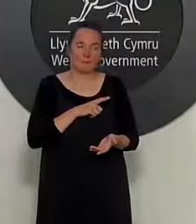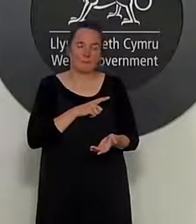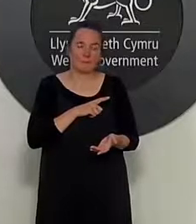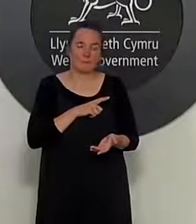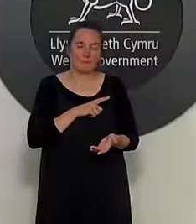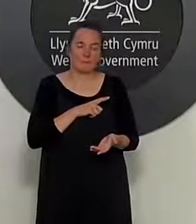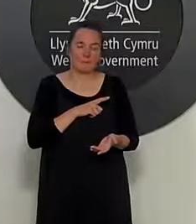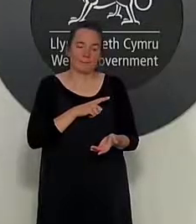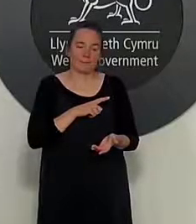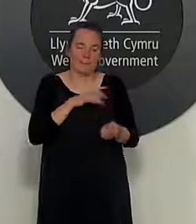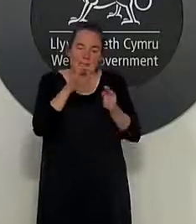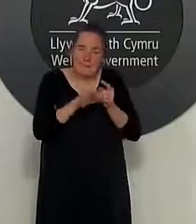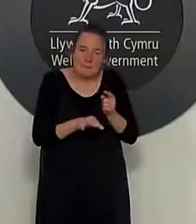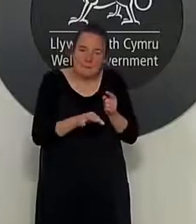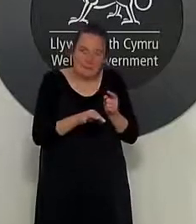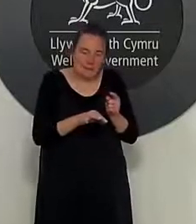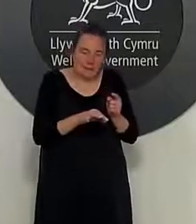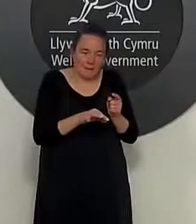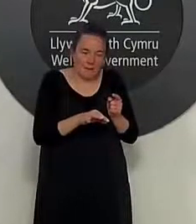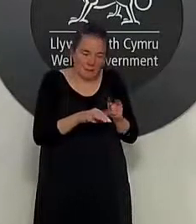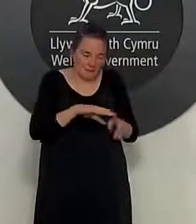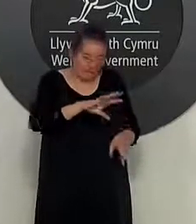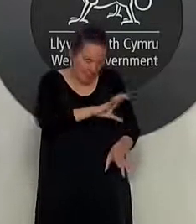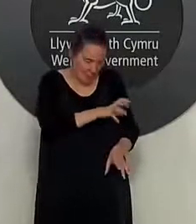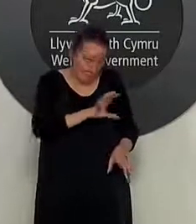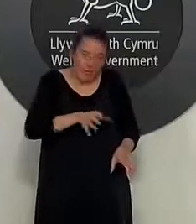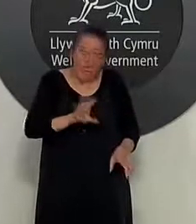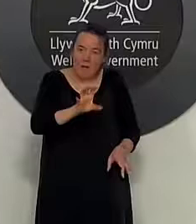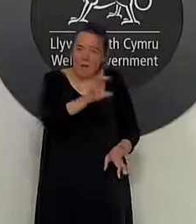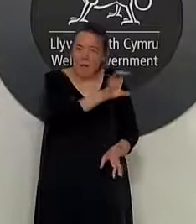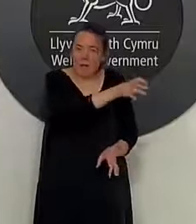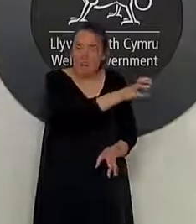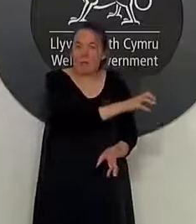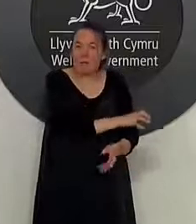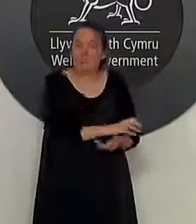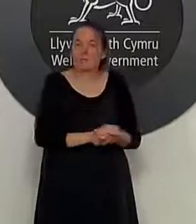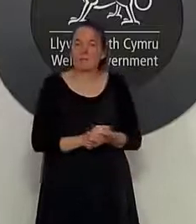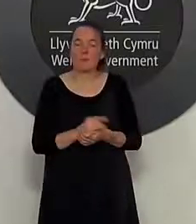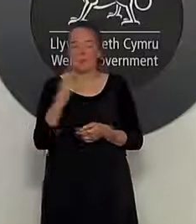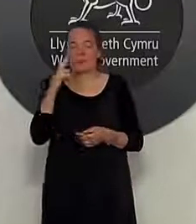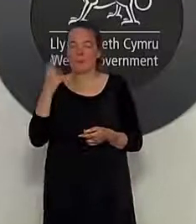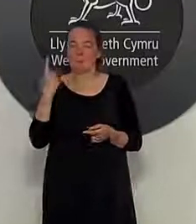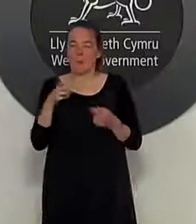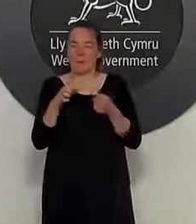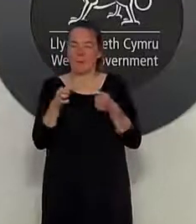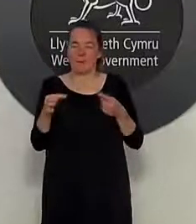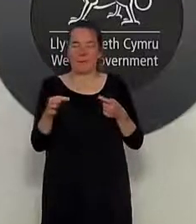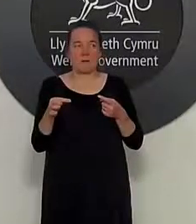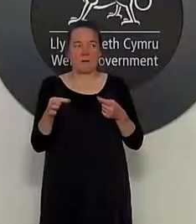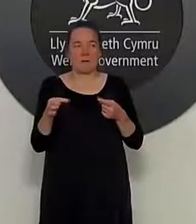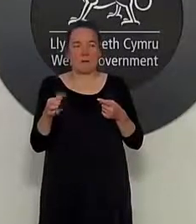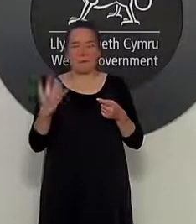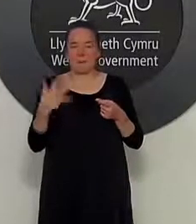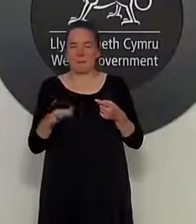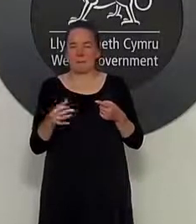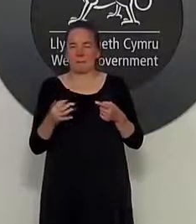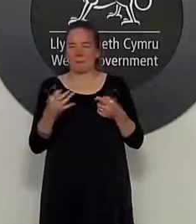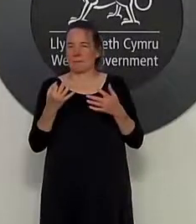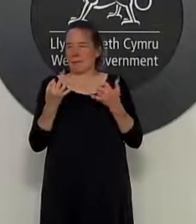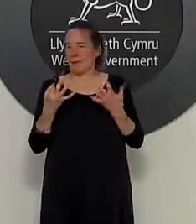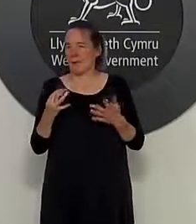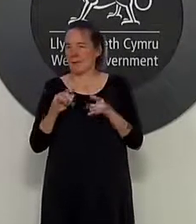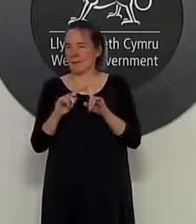distinct localities. And it will become one of the strands. I think you'll find that we've outlined at least eight